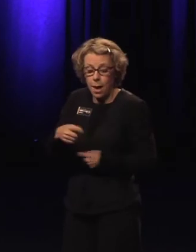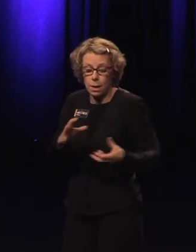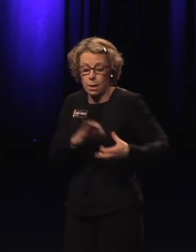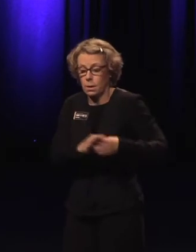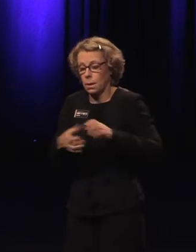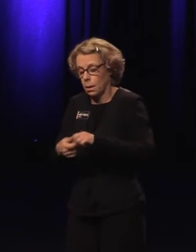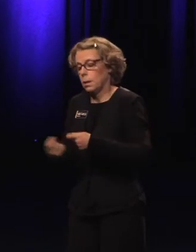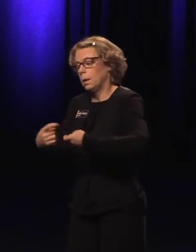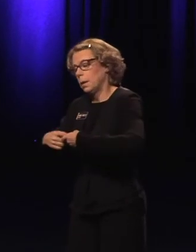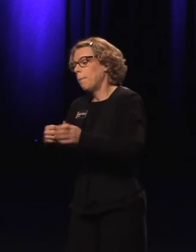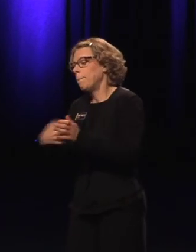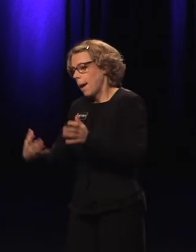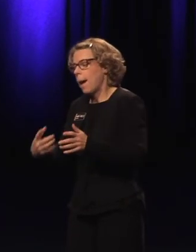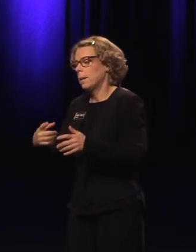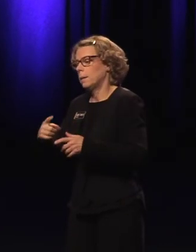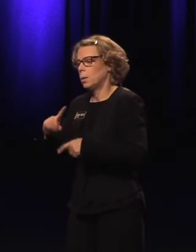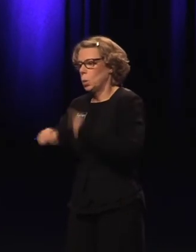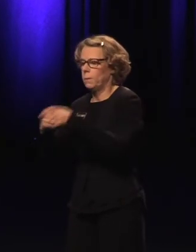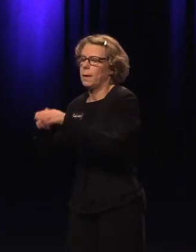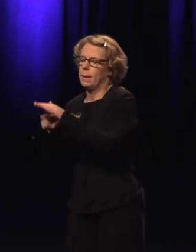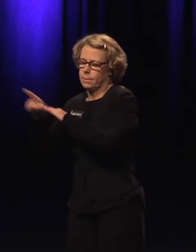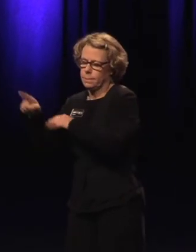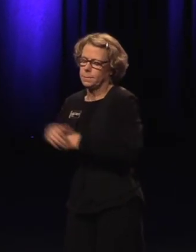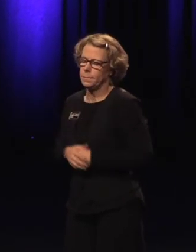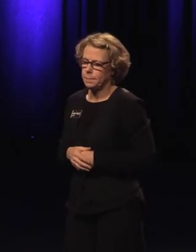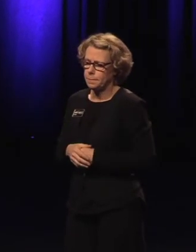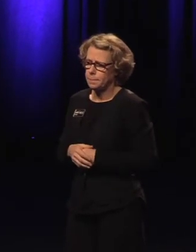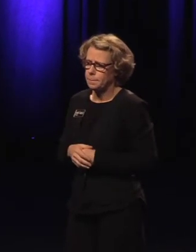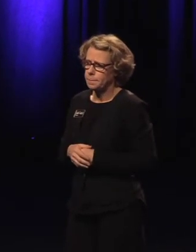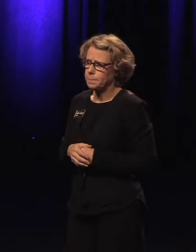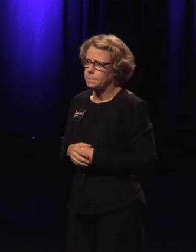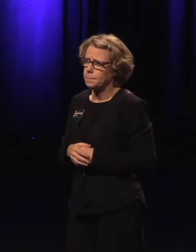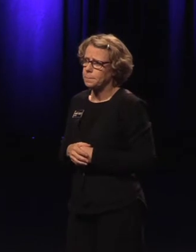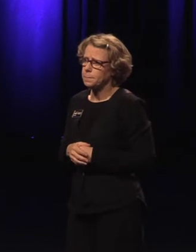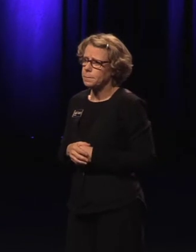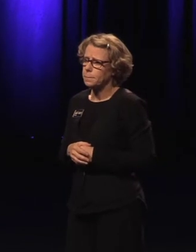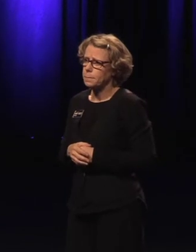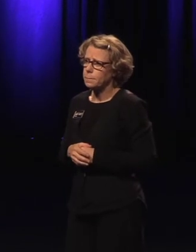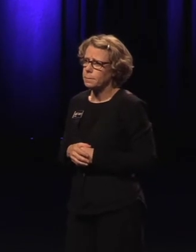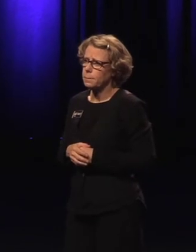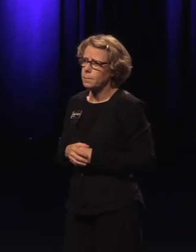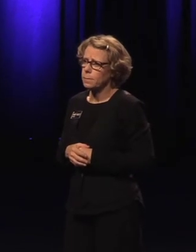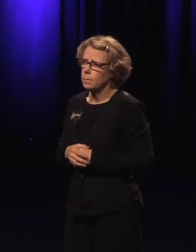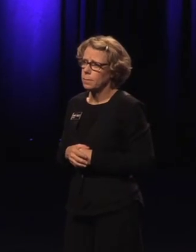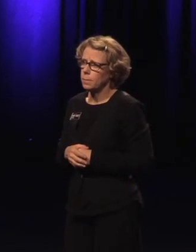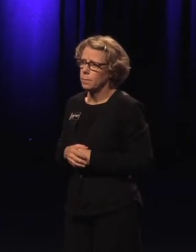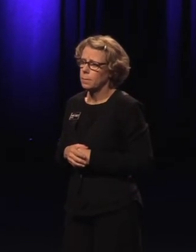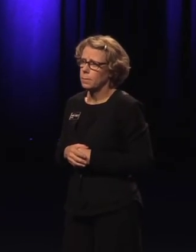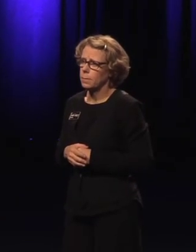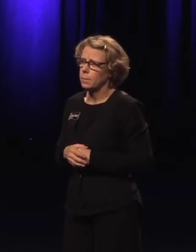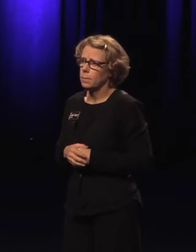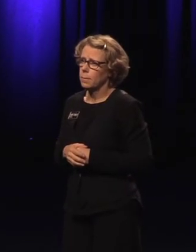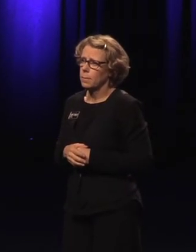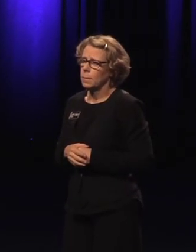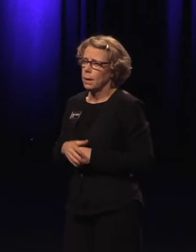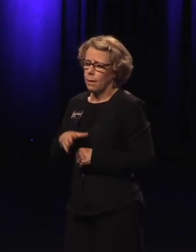neglect of the advancement of social economic rights is also a reality within countries. We are